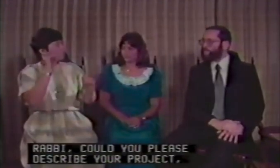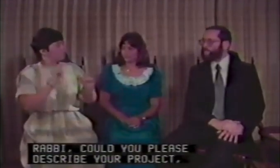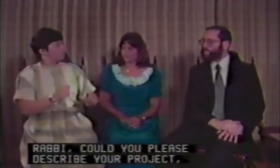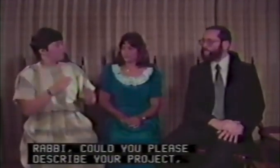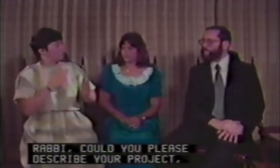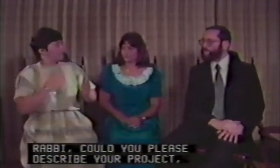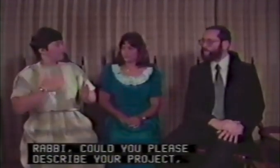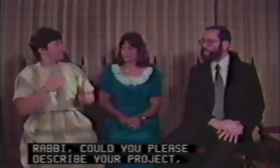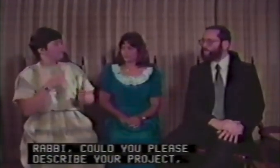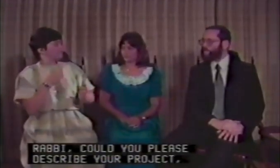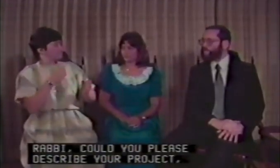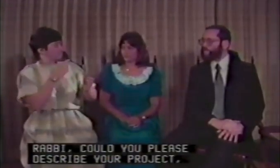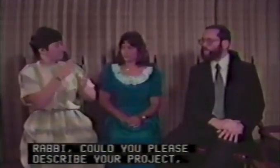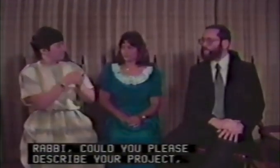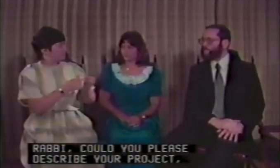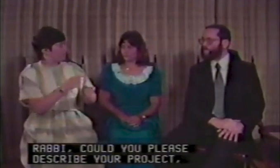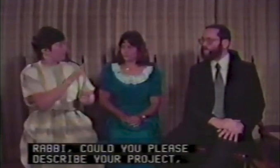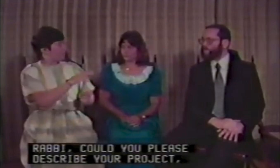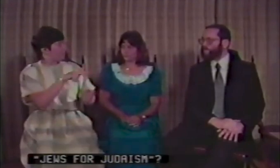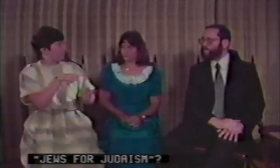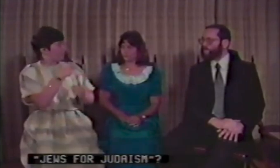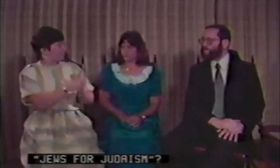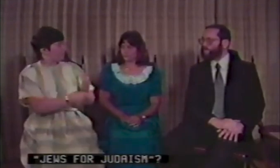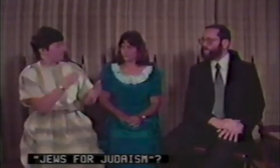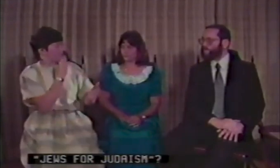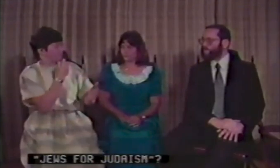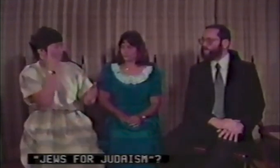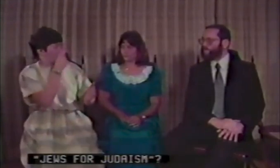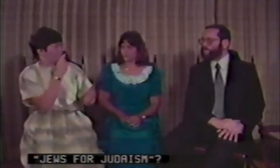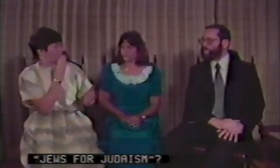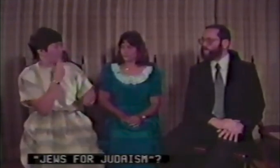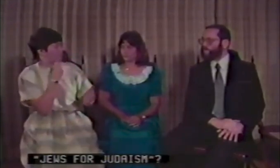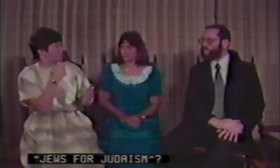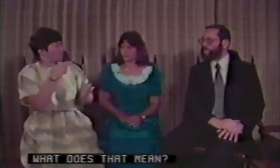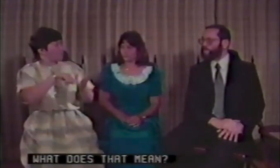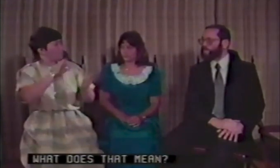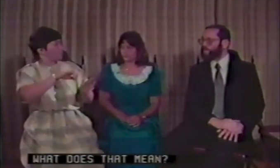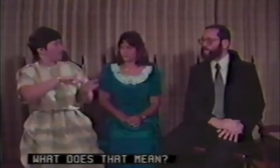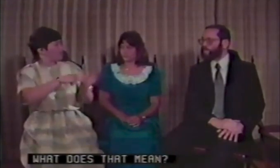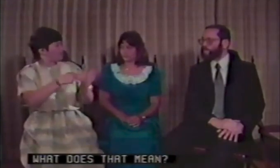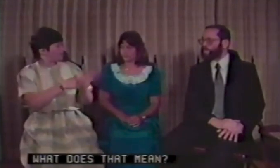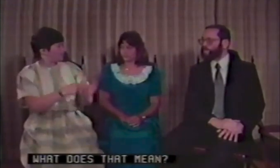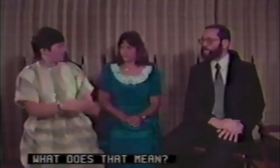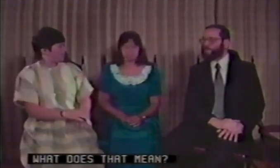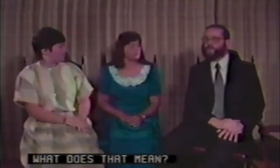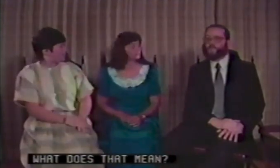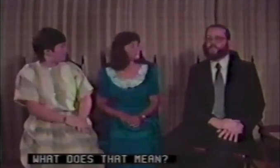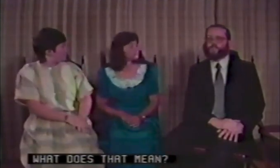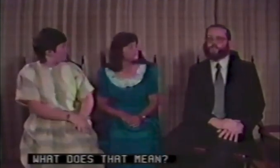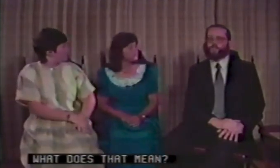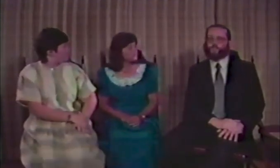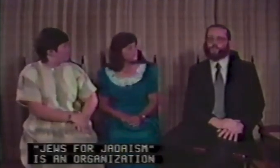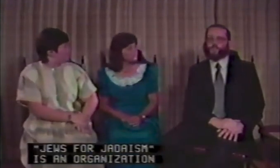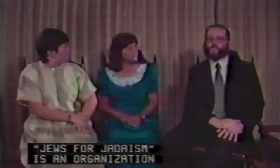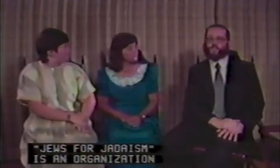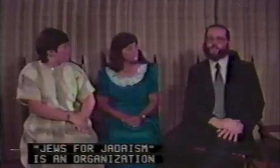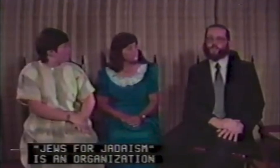could you please describe your program, Jews For Judaism? What does that mean? Jews For